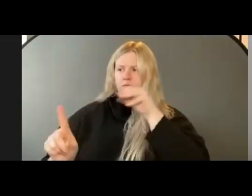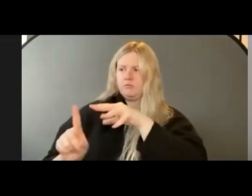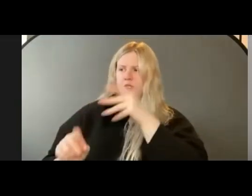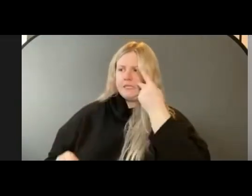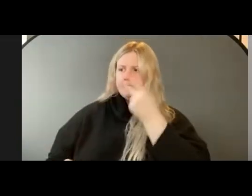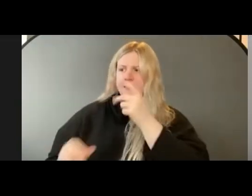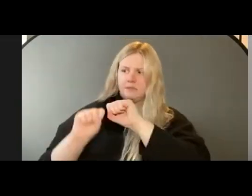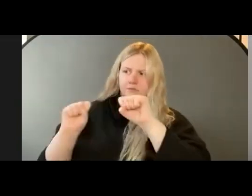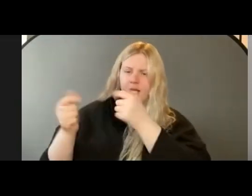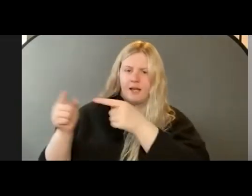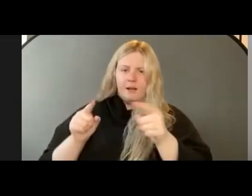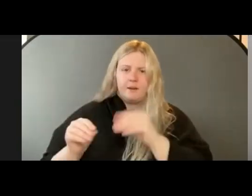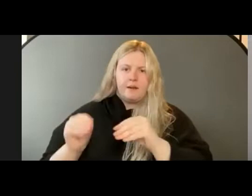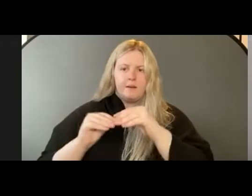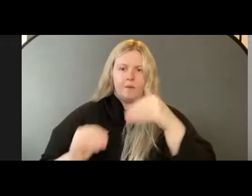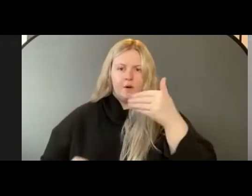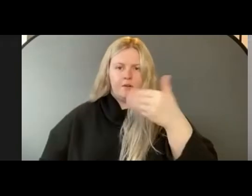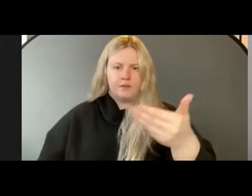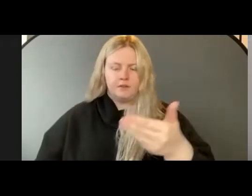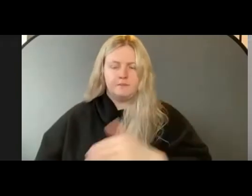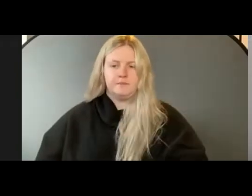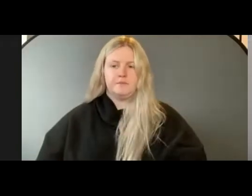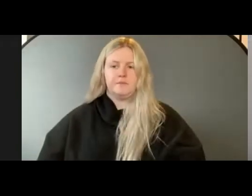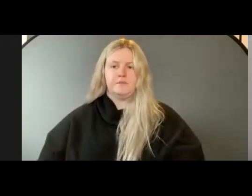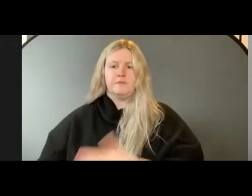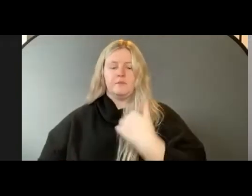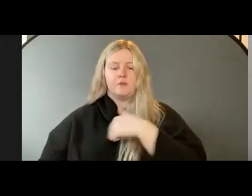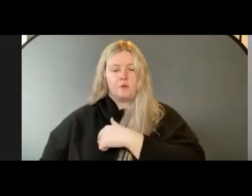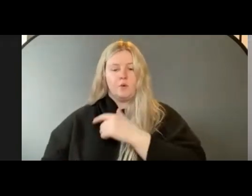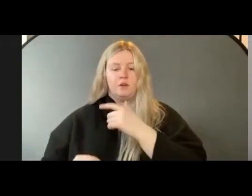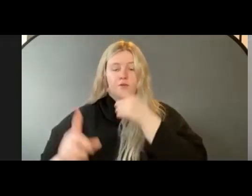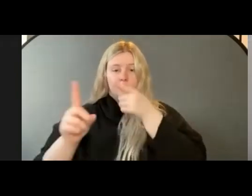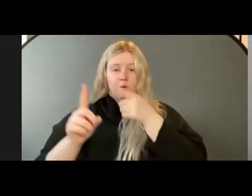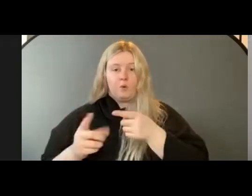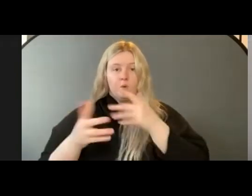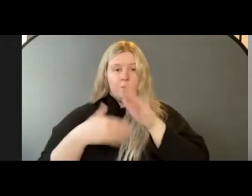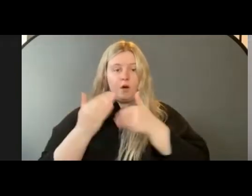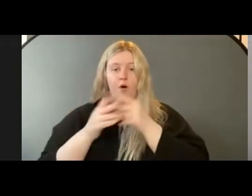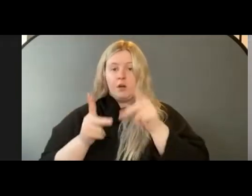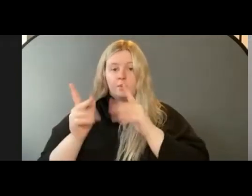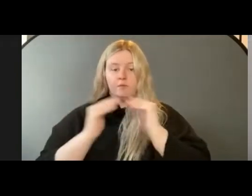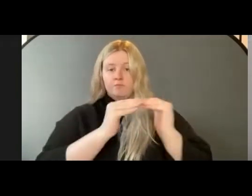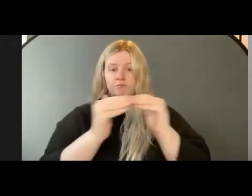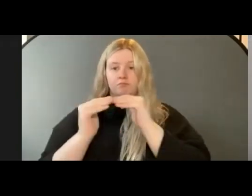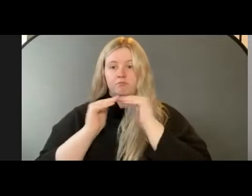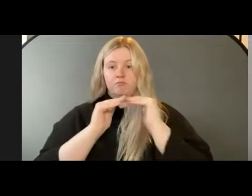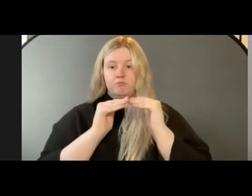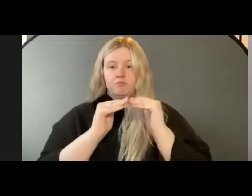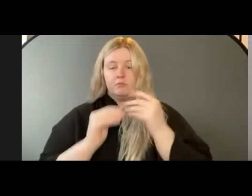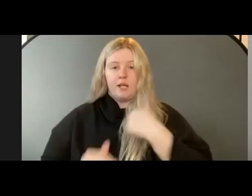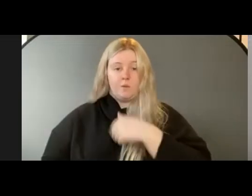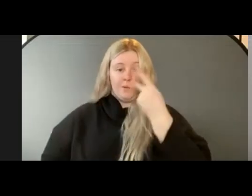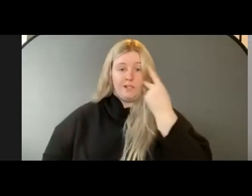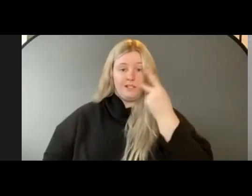need for a human rights-based approach to ensure older people are treated equally. And don't kid yourself, what we witnessed in the last year